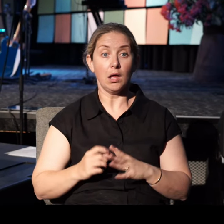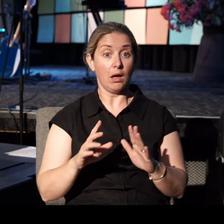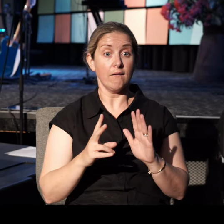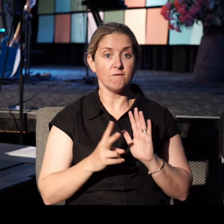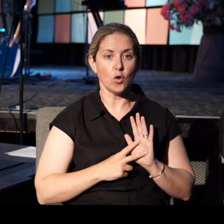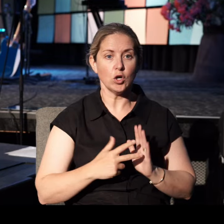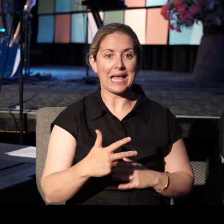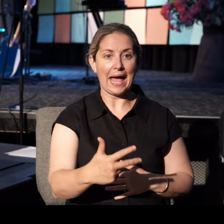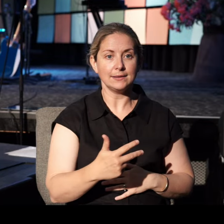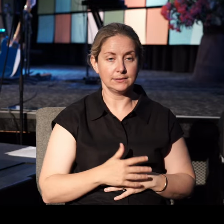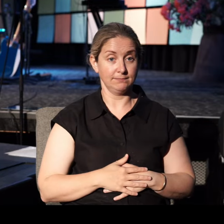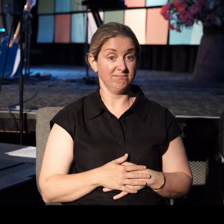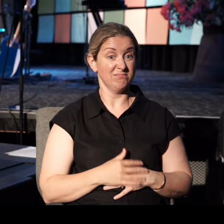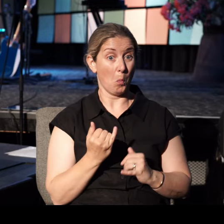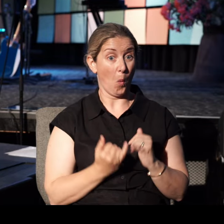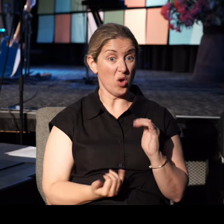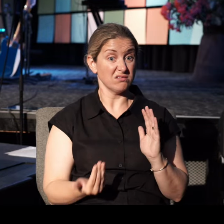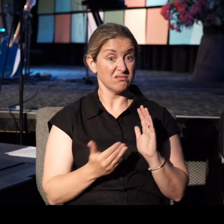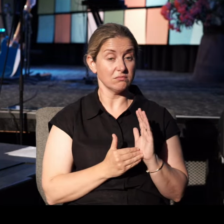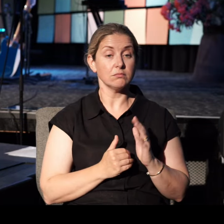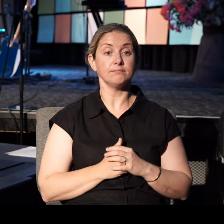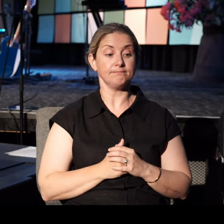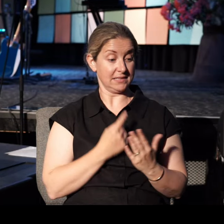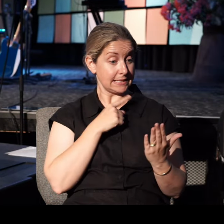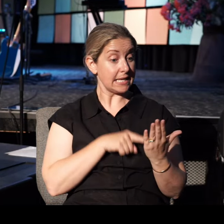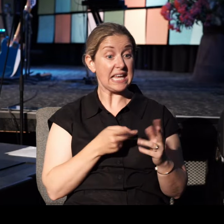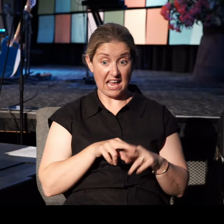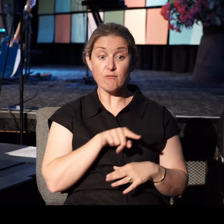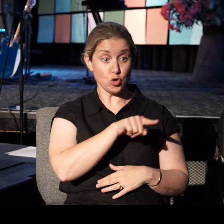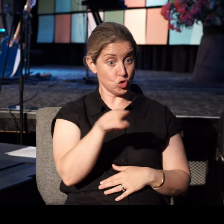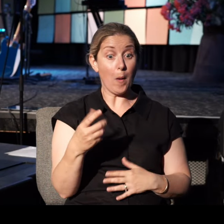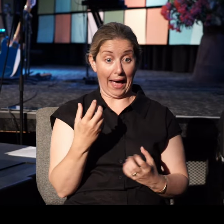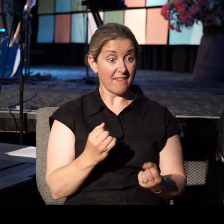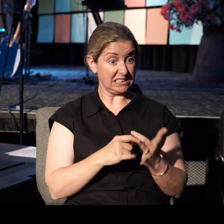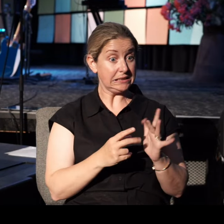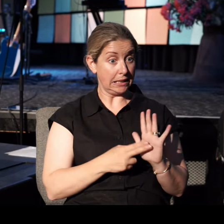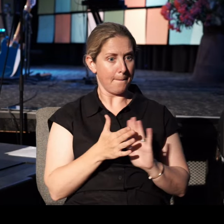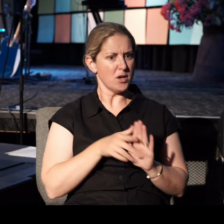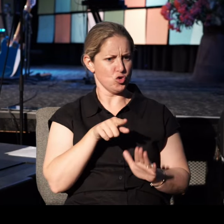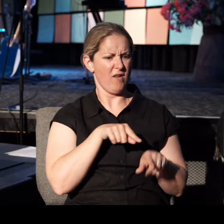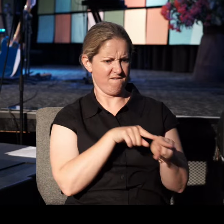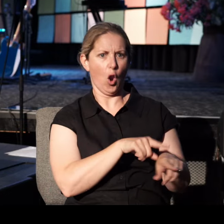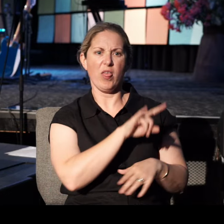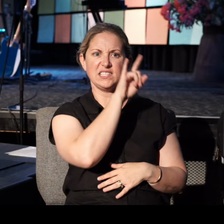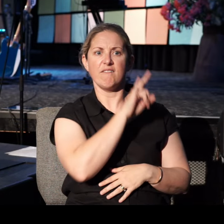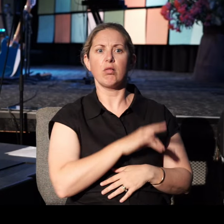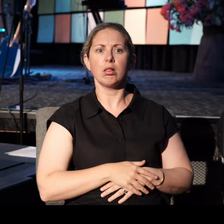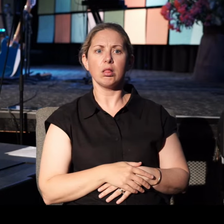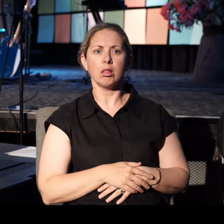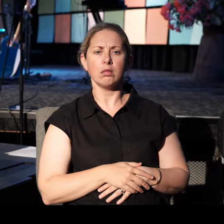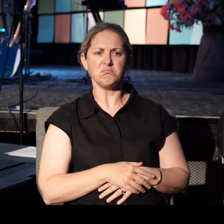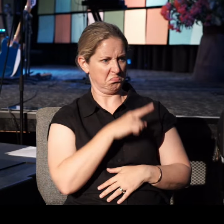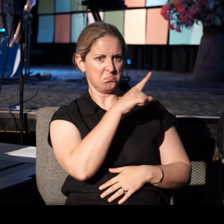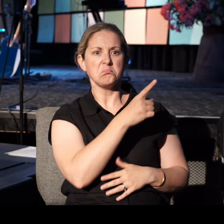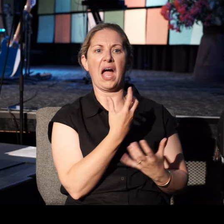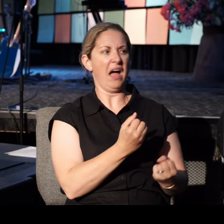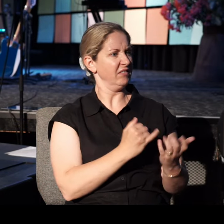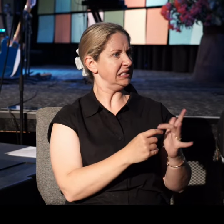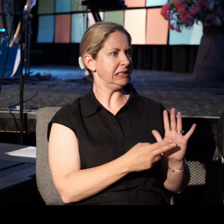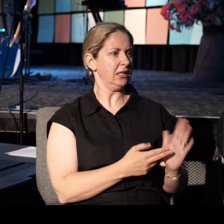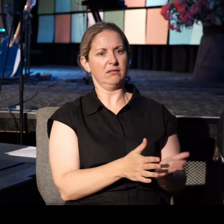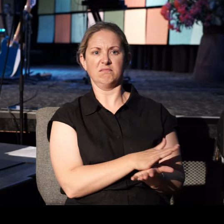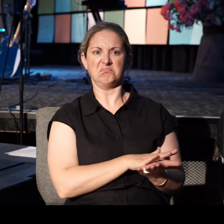Verse 8. The one who does what is sinful is of the devil, because the devil has been sinning from the beginning. The reason the